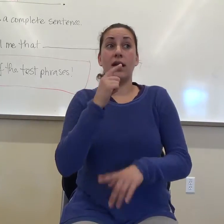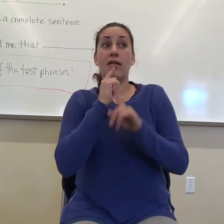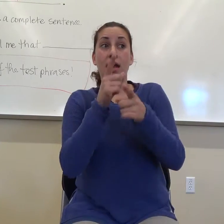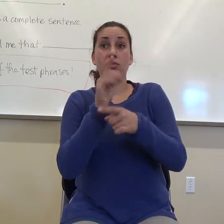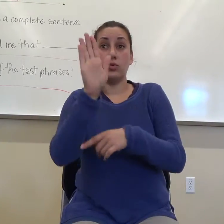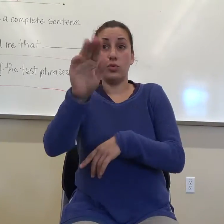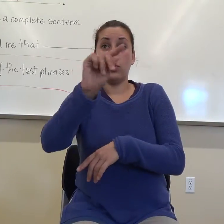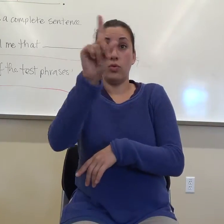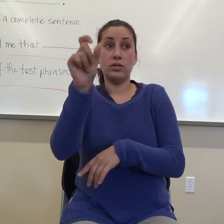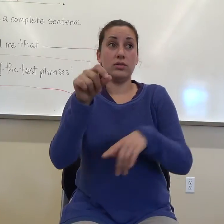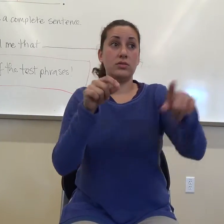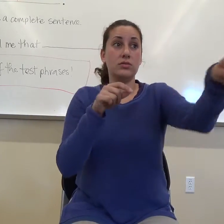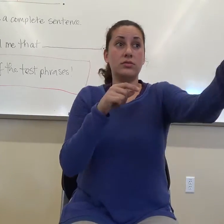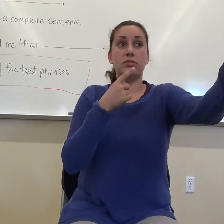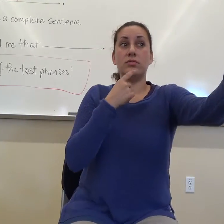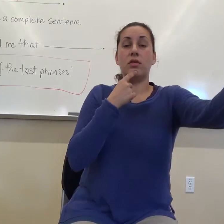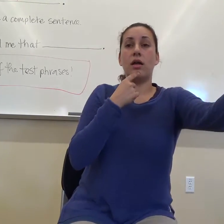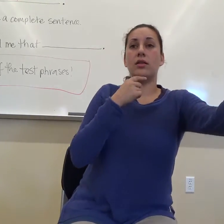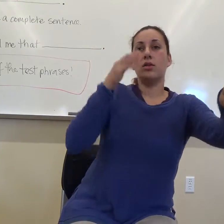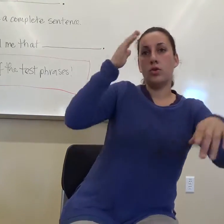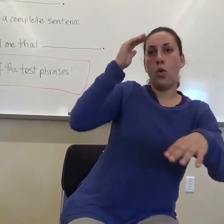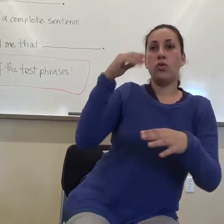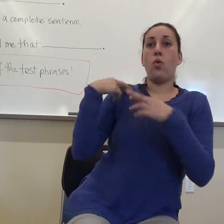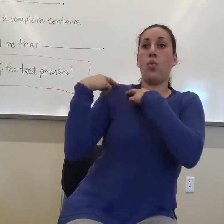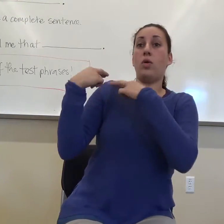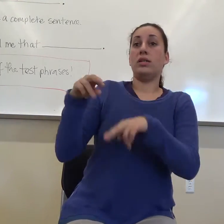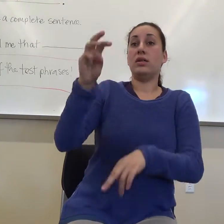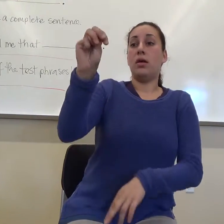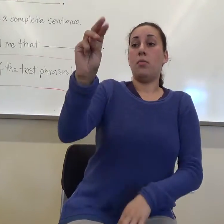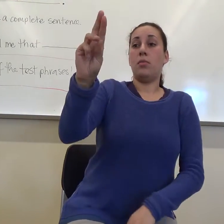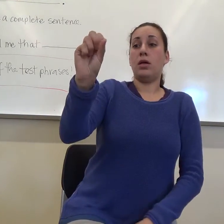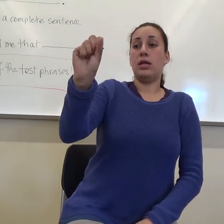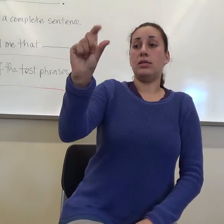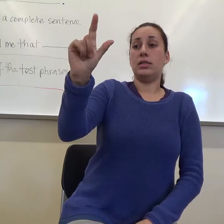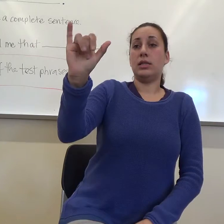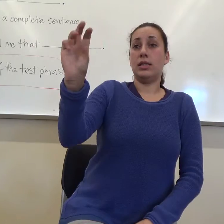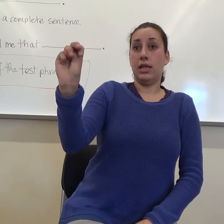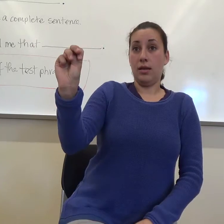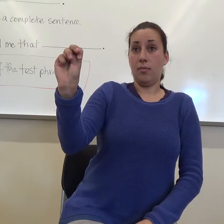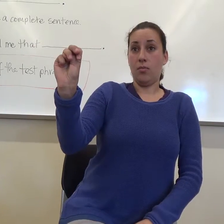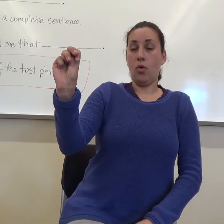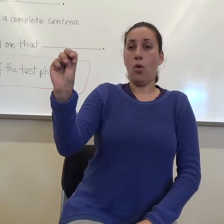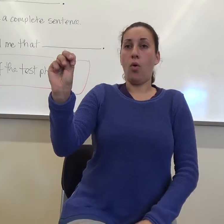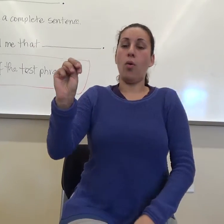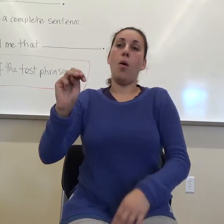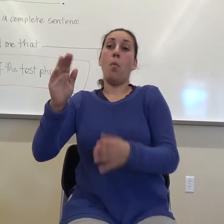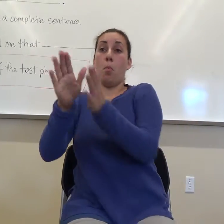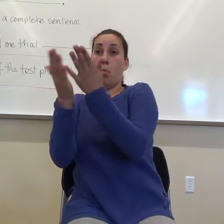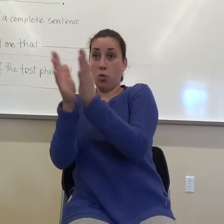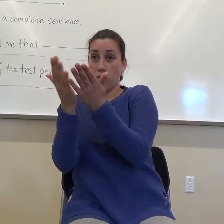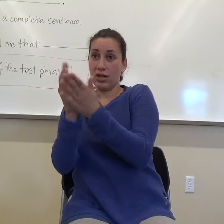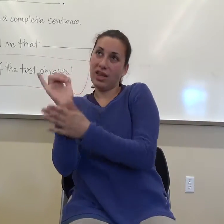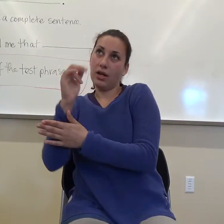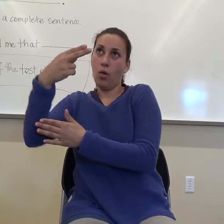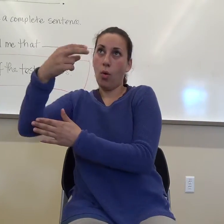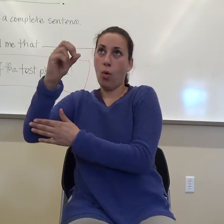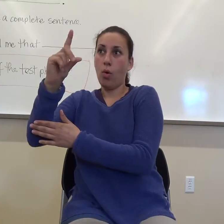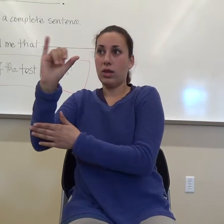The Roxanne? Muslim book. It's the Muslim holy book. Would that be correct to say?